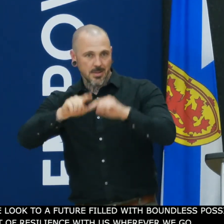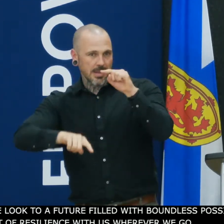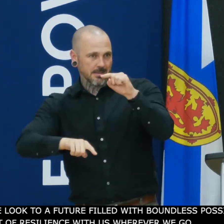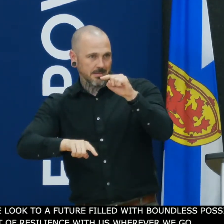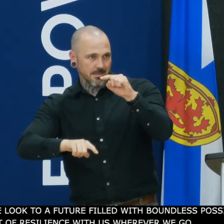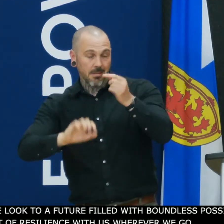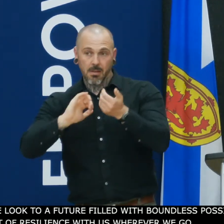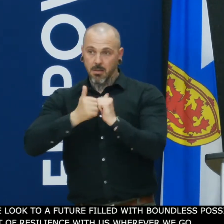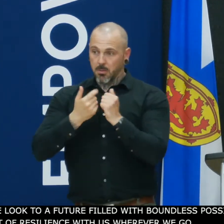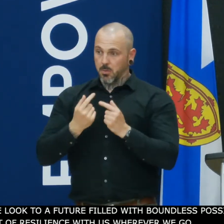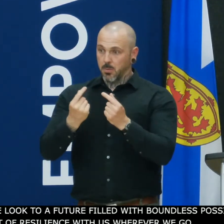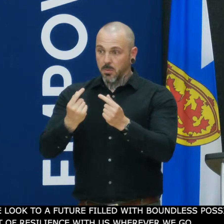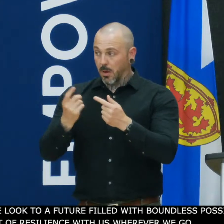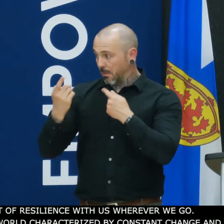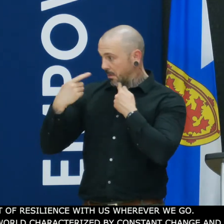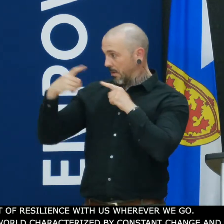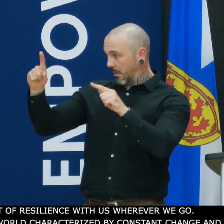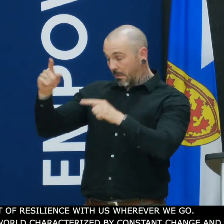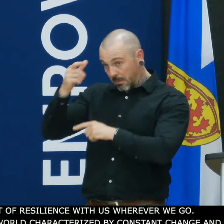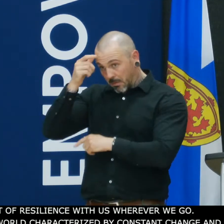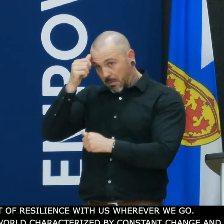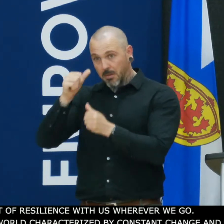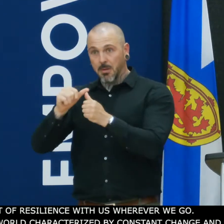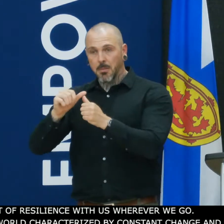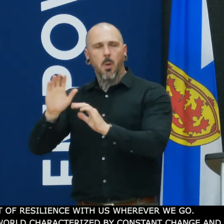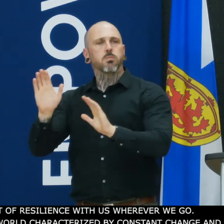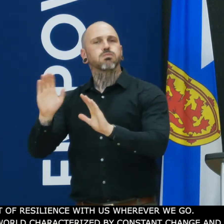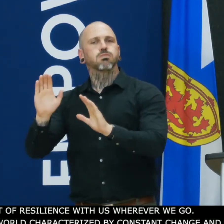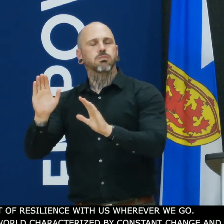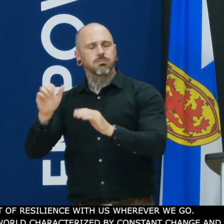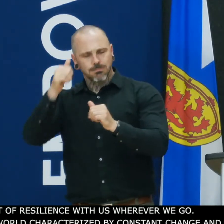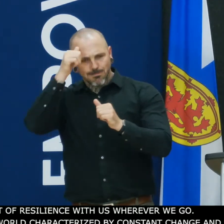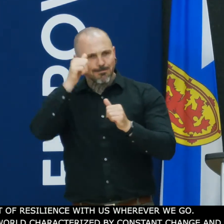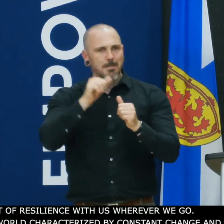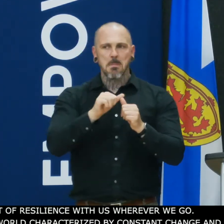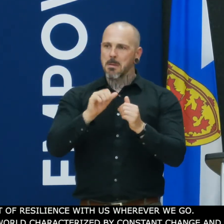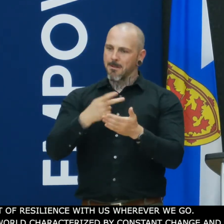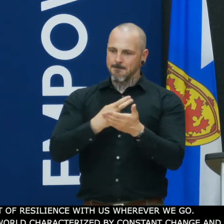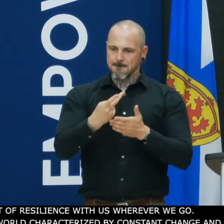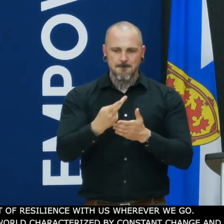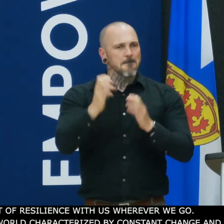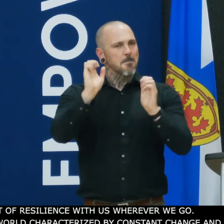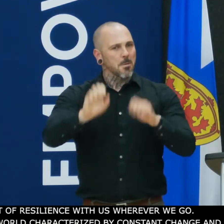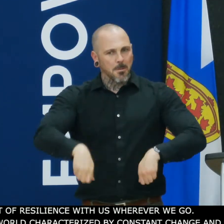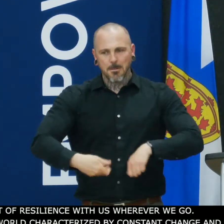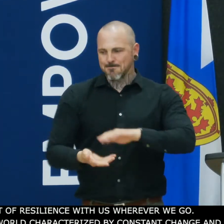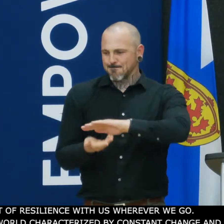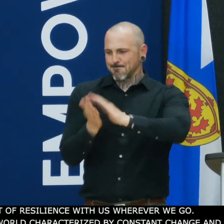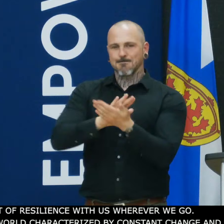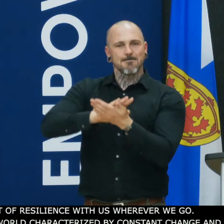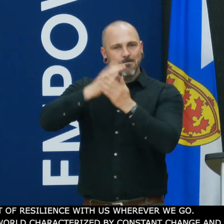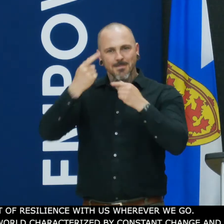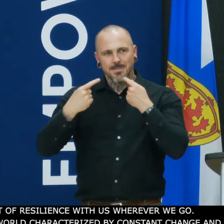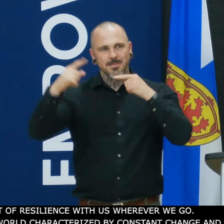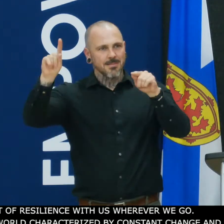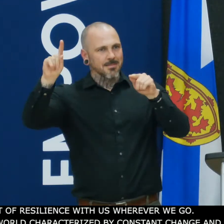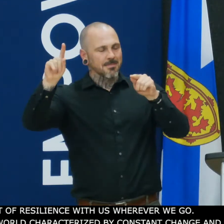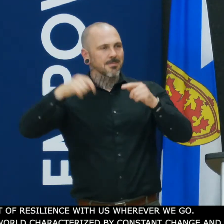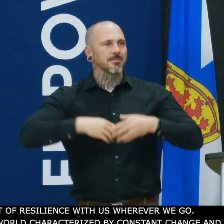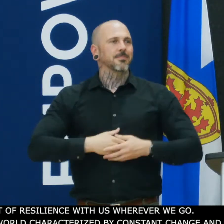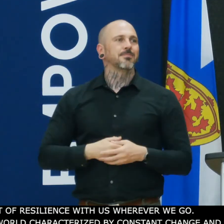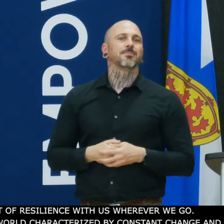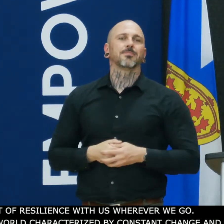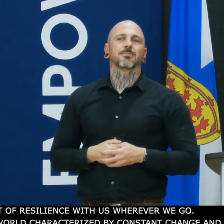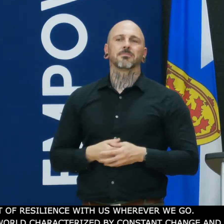successes, but rather our ability to navigate through failure that will ultimately define us. It's